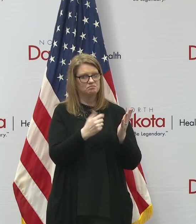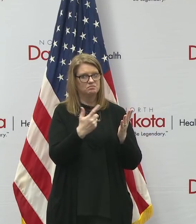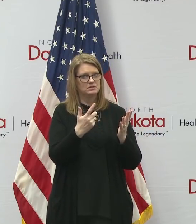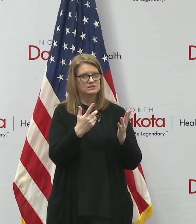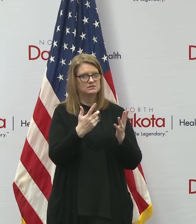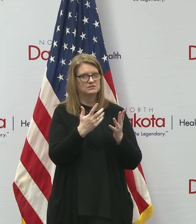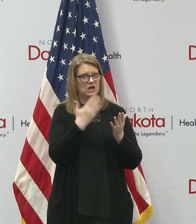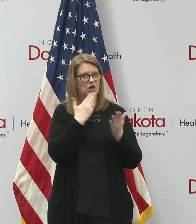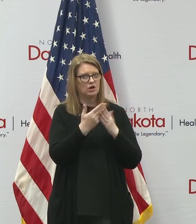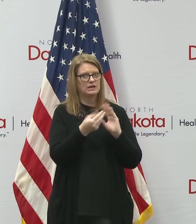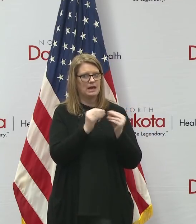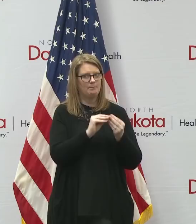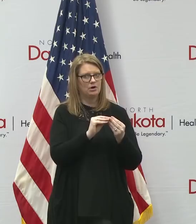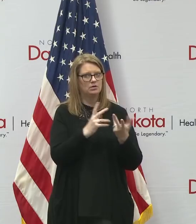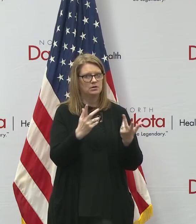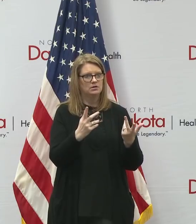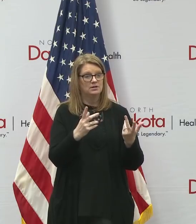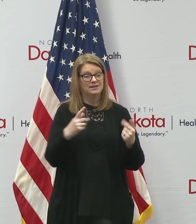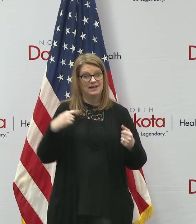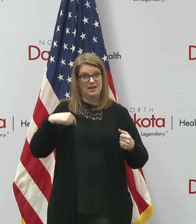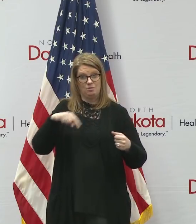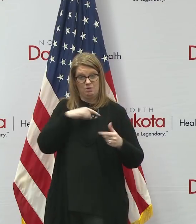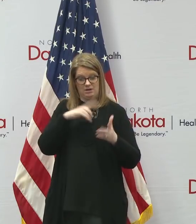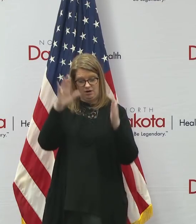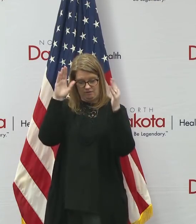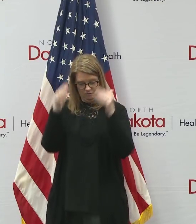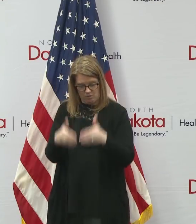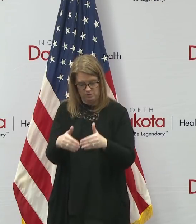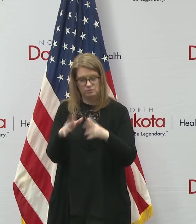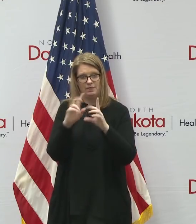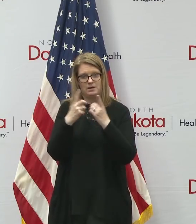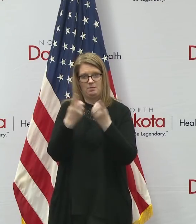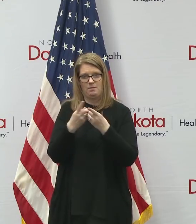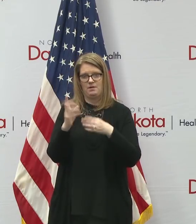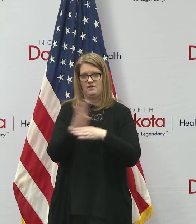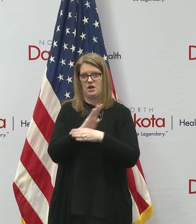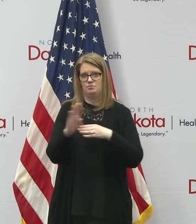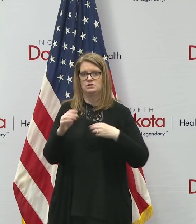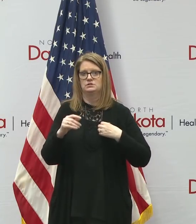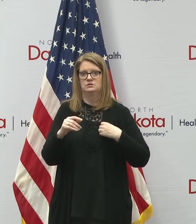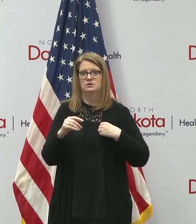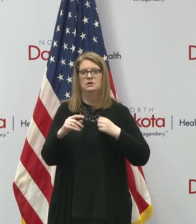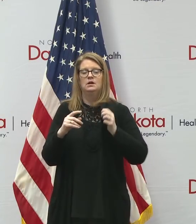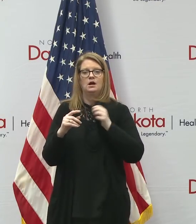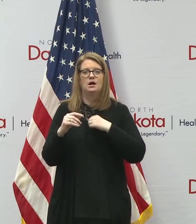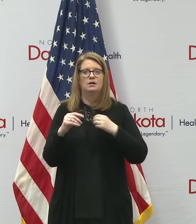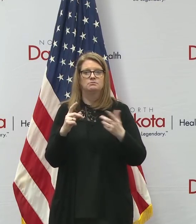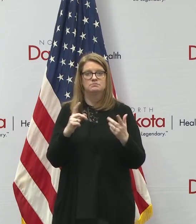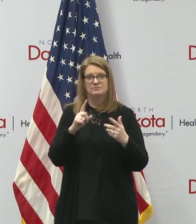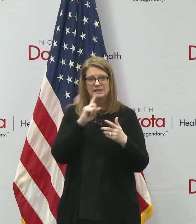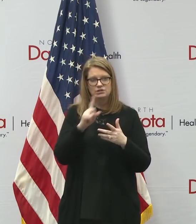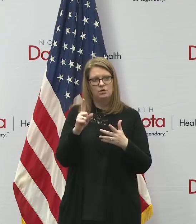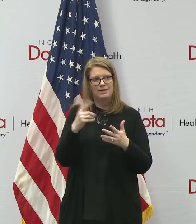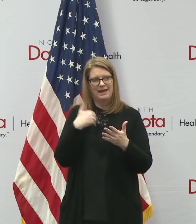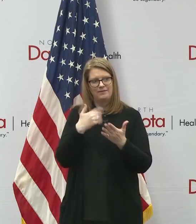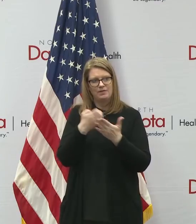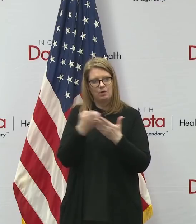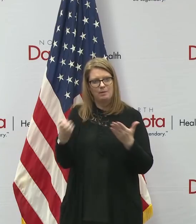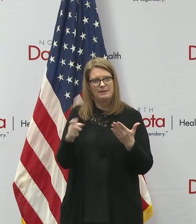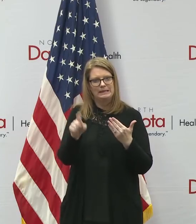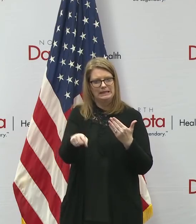working very aggressively with the Department of Commerce to make sure that we have the equipment we